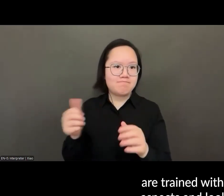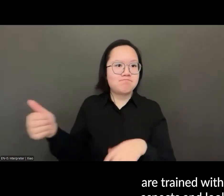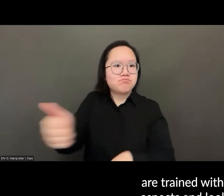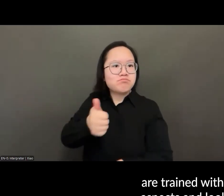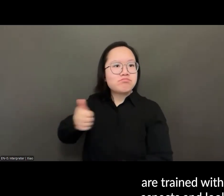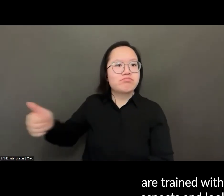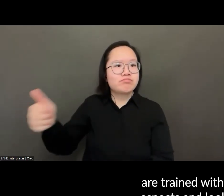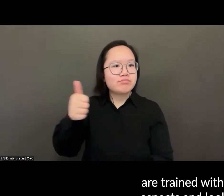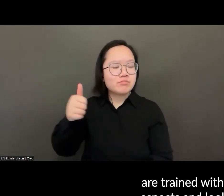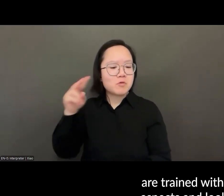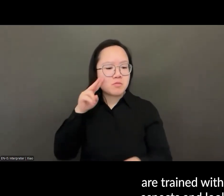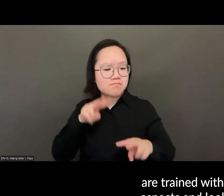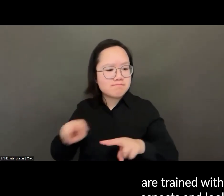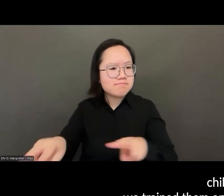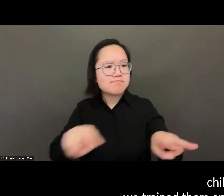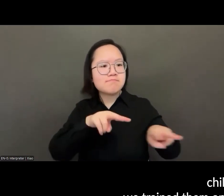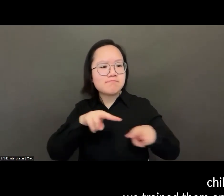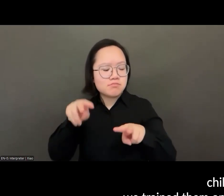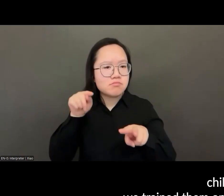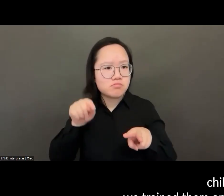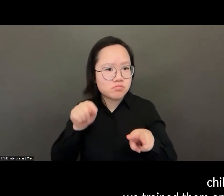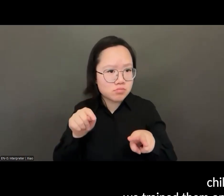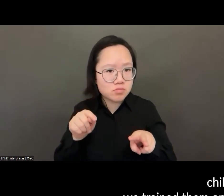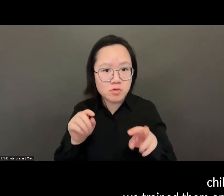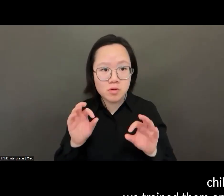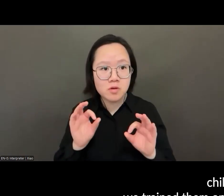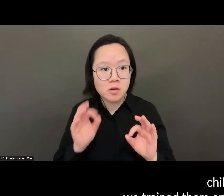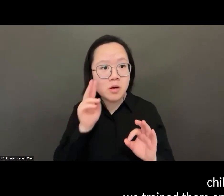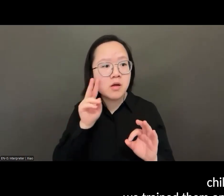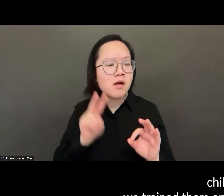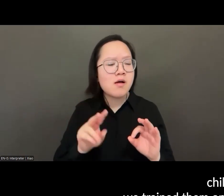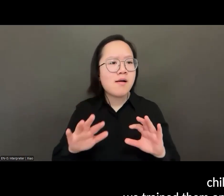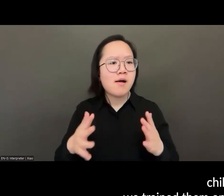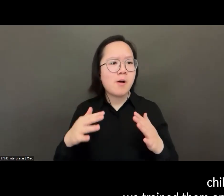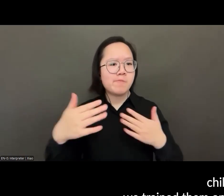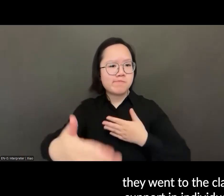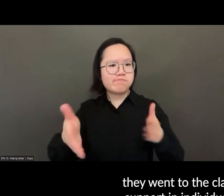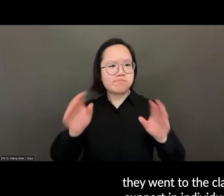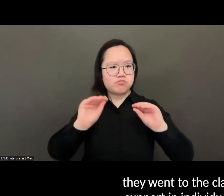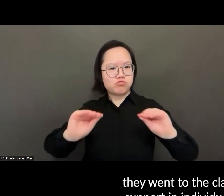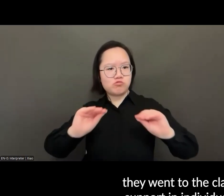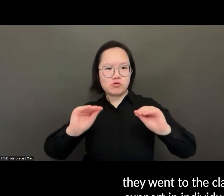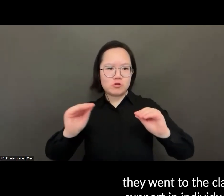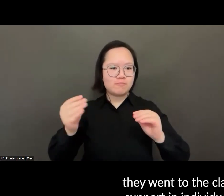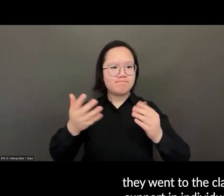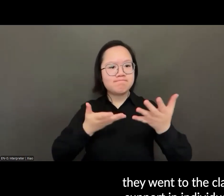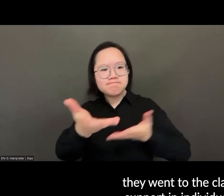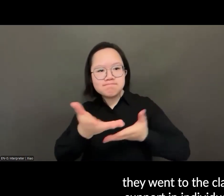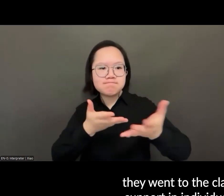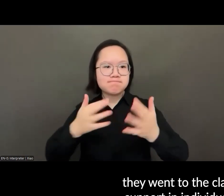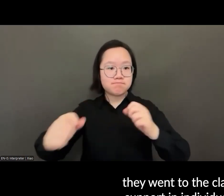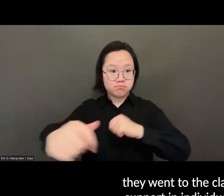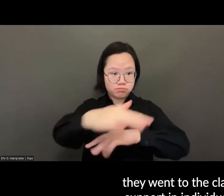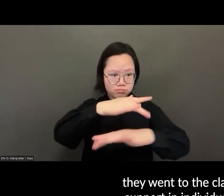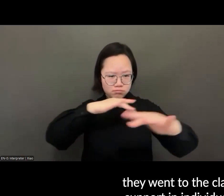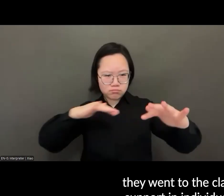with different learning aspects and looking at diverse children. We train them on that aspect, and they went